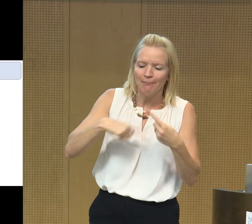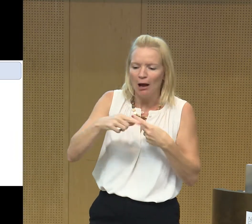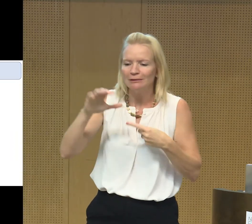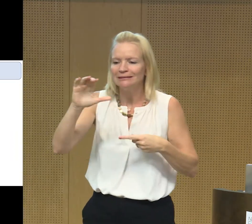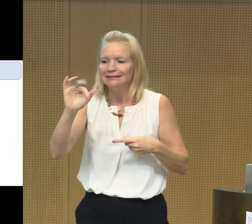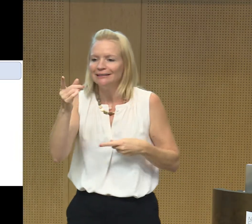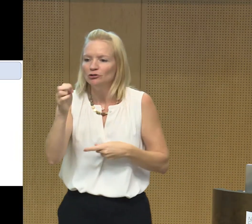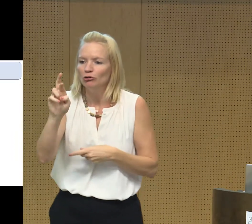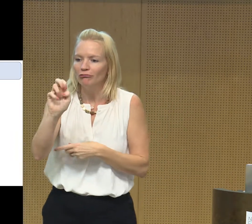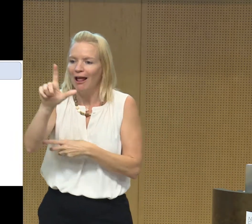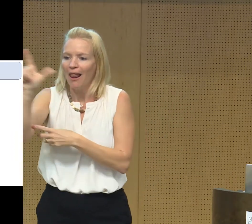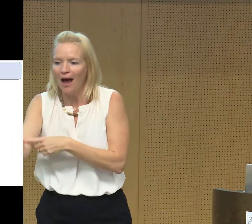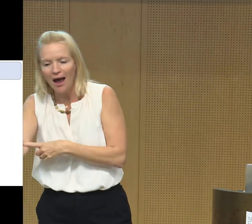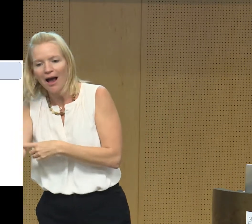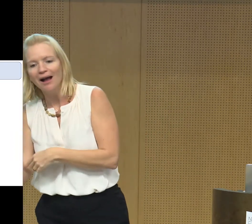Cinderella,